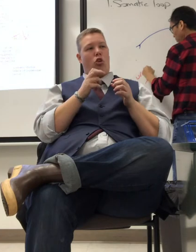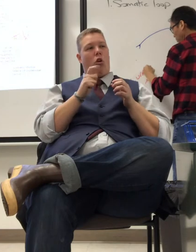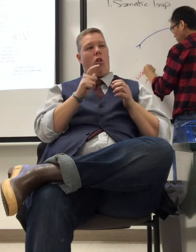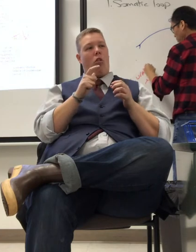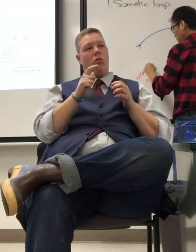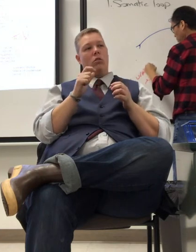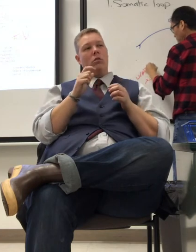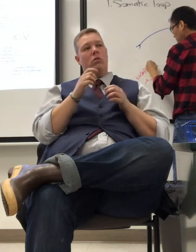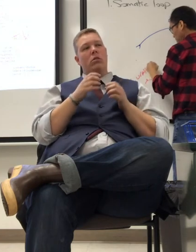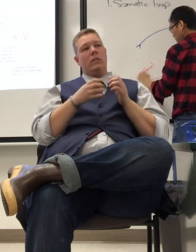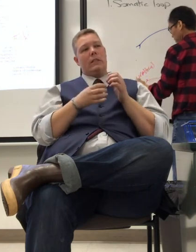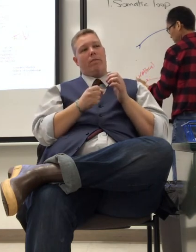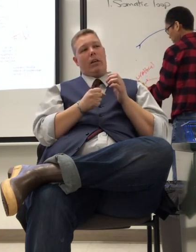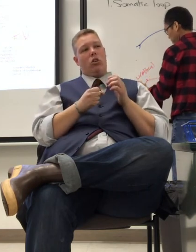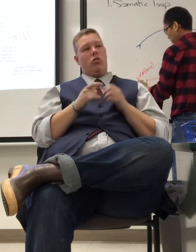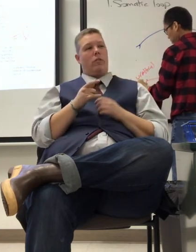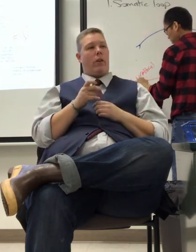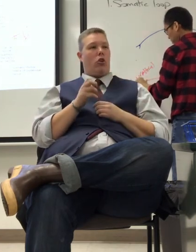urethral